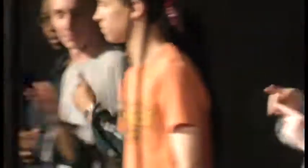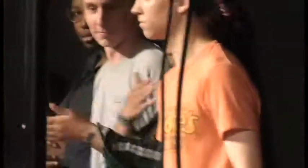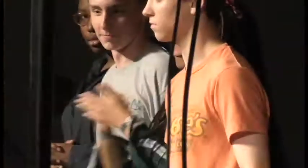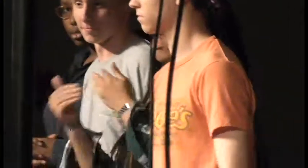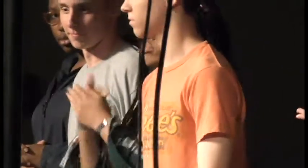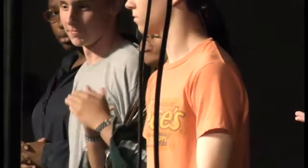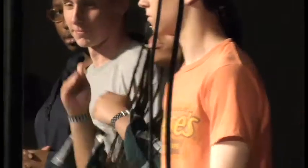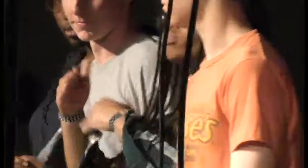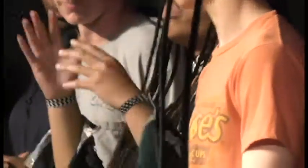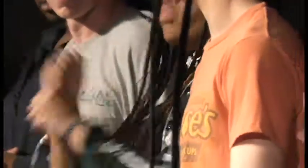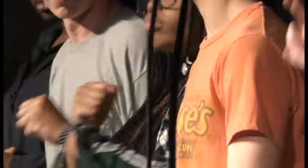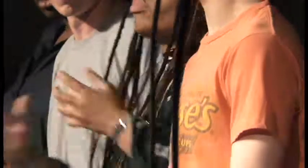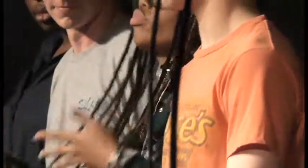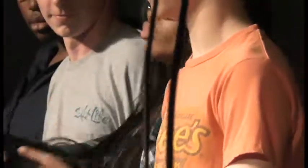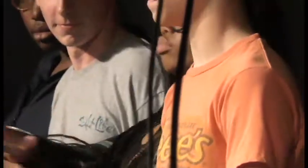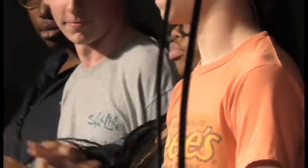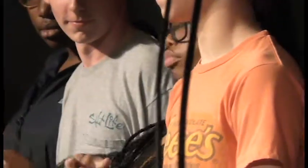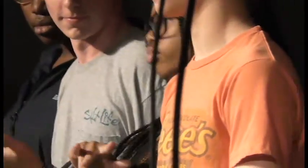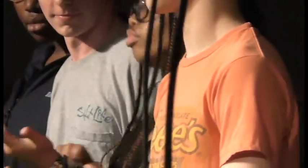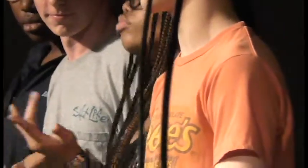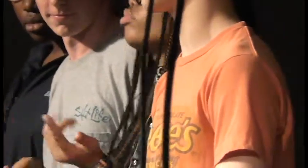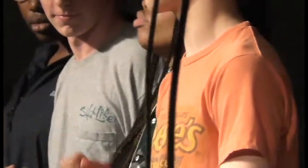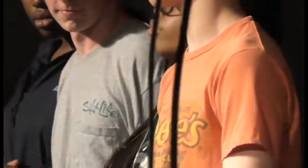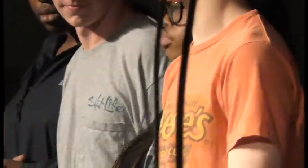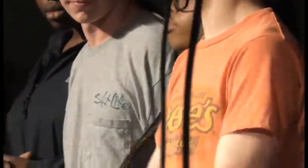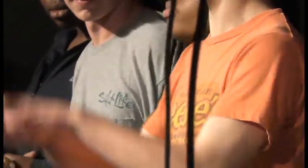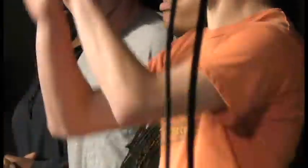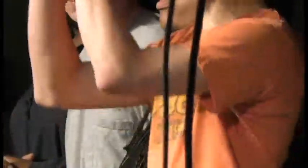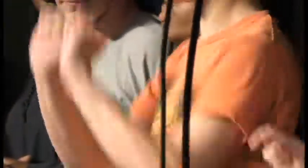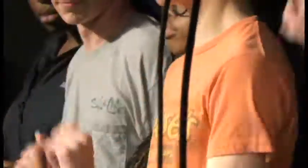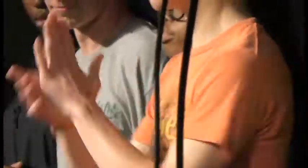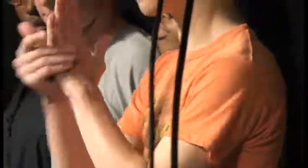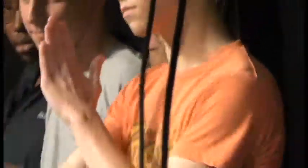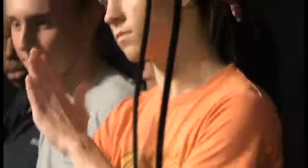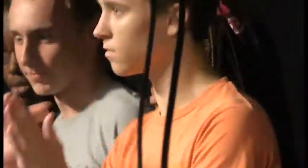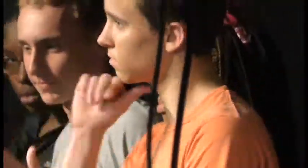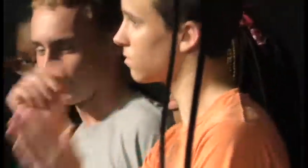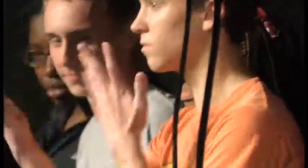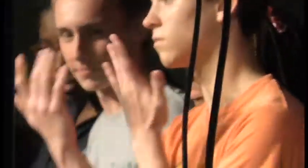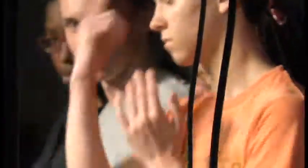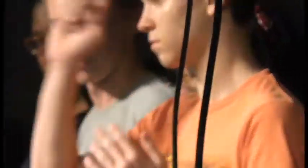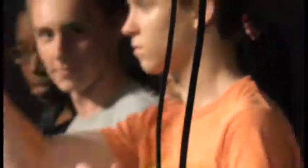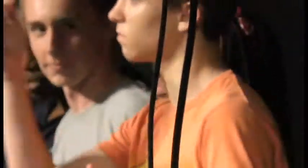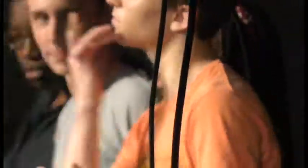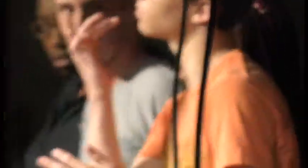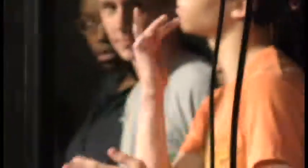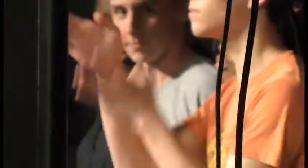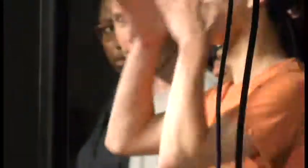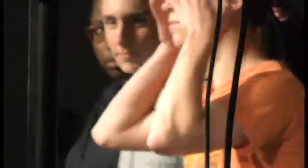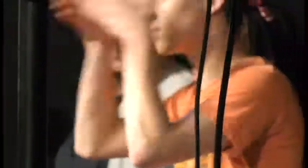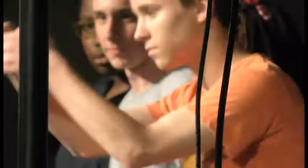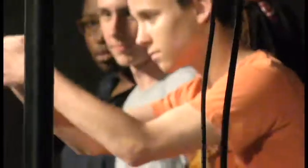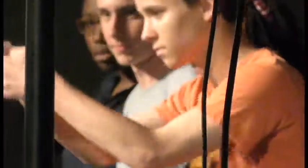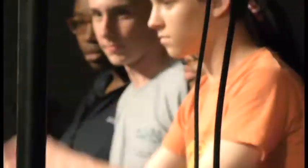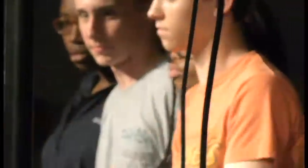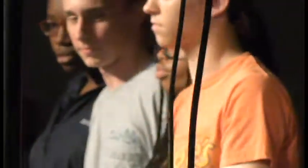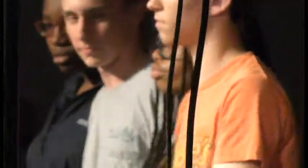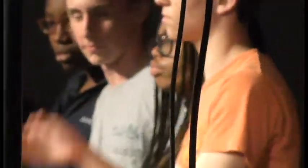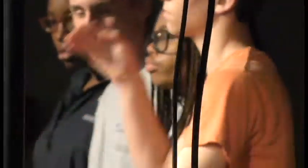you can be the carp, you can be a cut and wine architecture, you be a nudist While